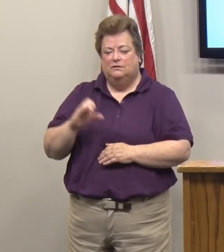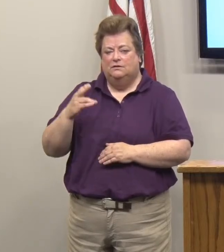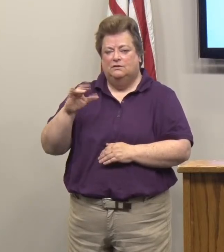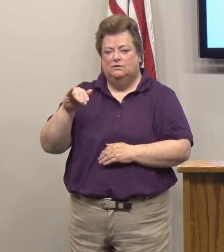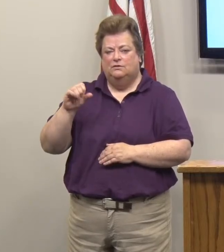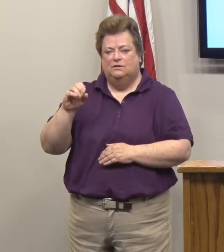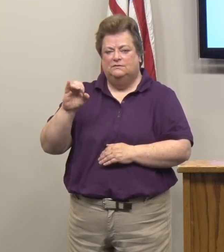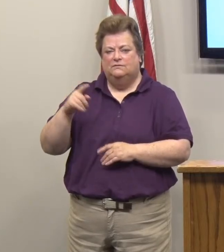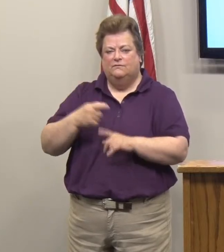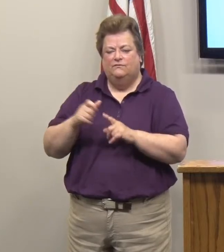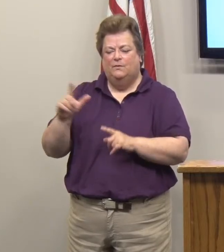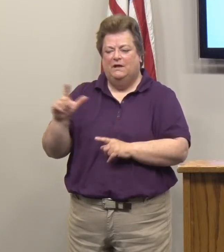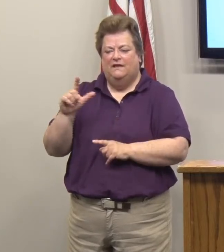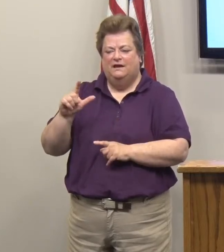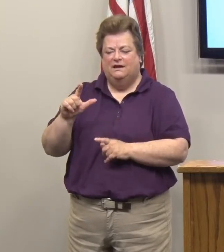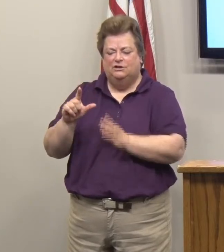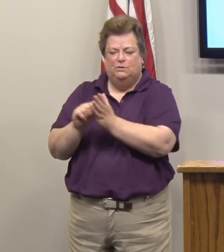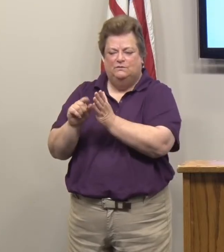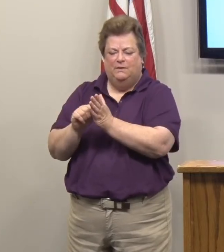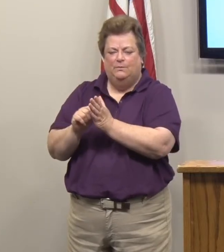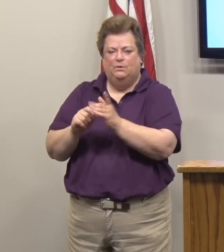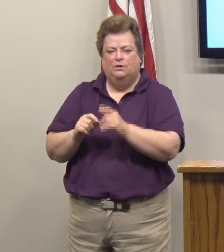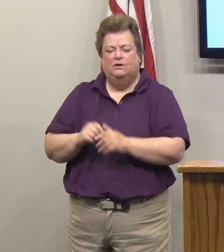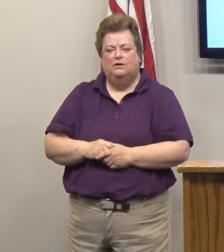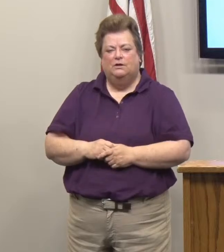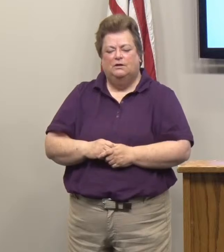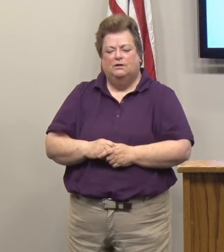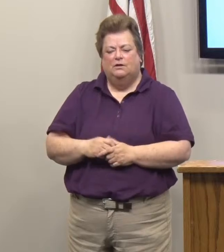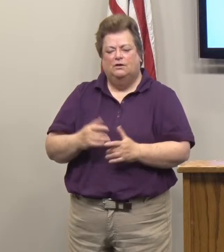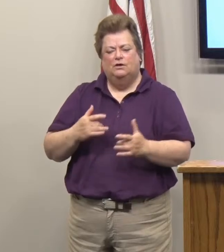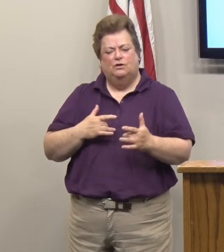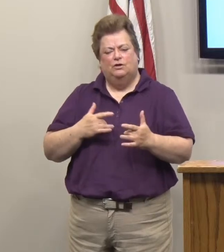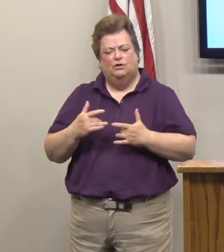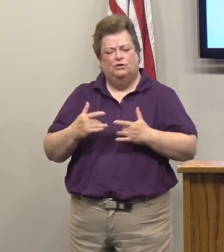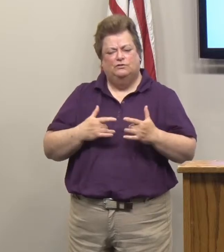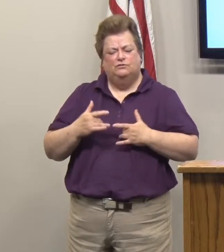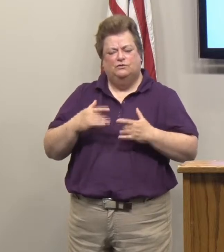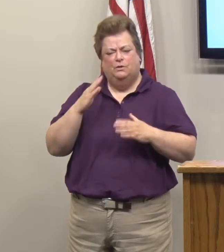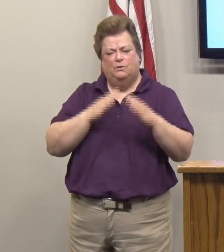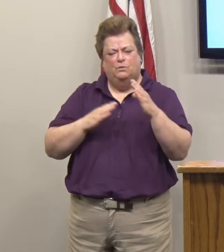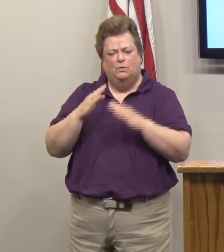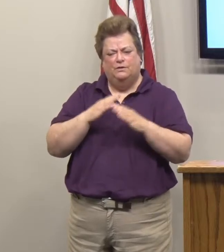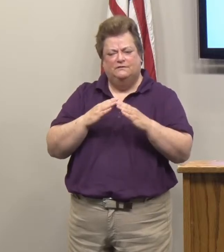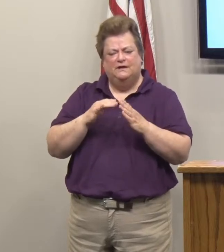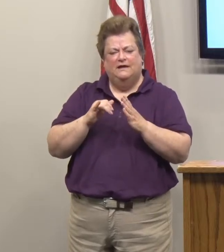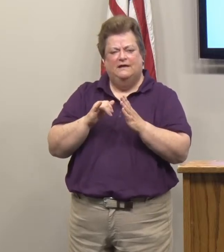That was just one. Just last night.